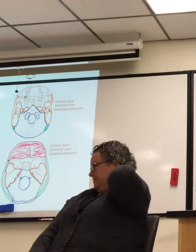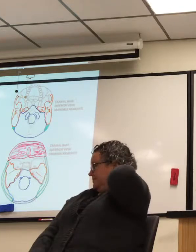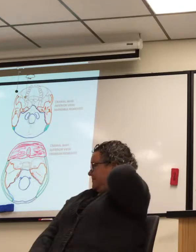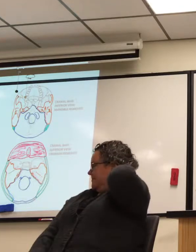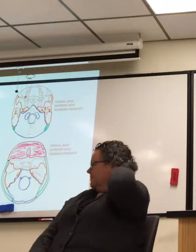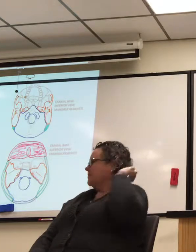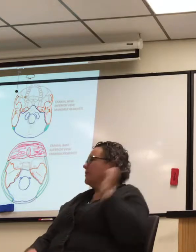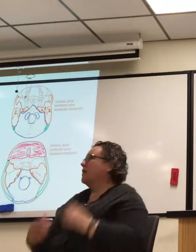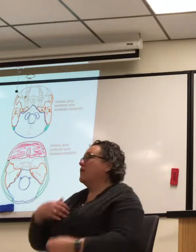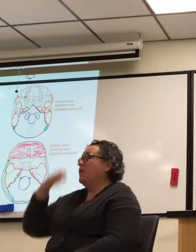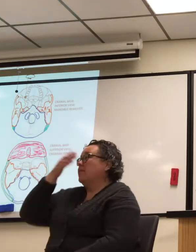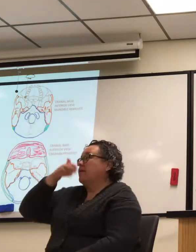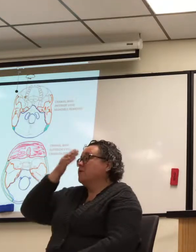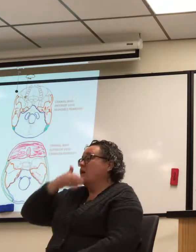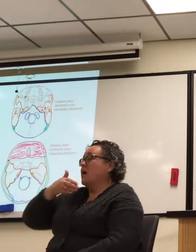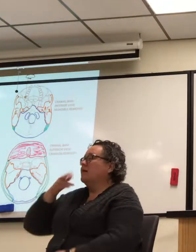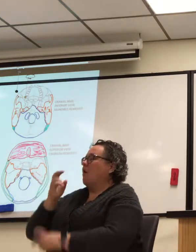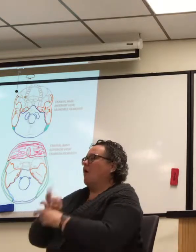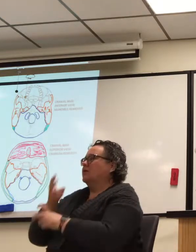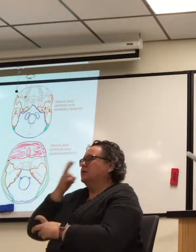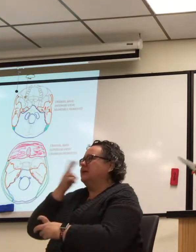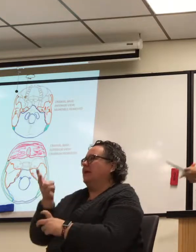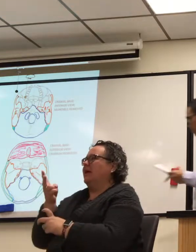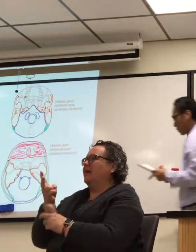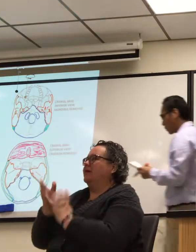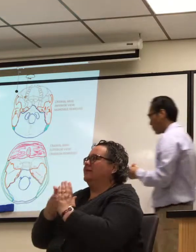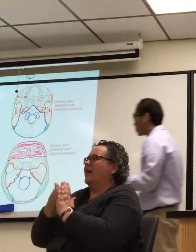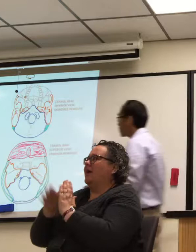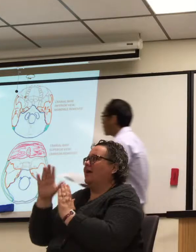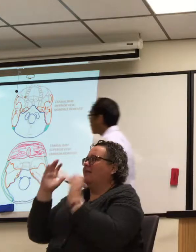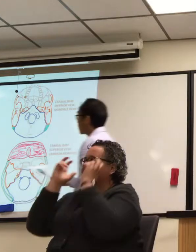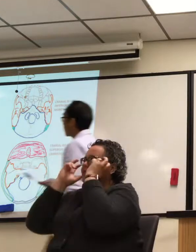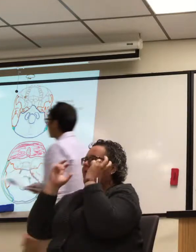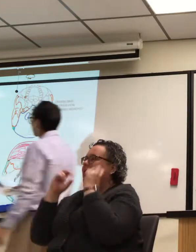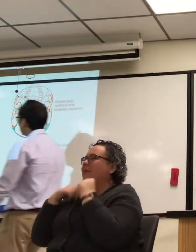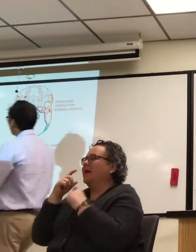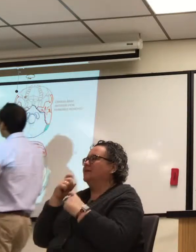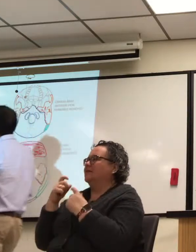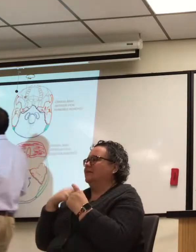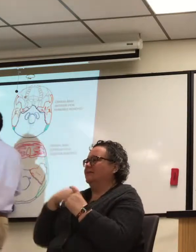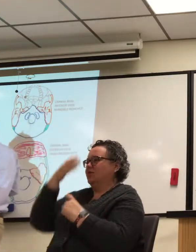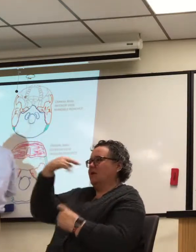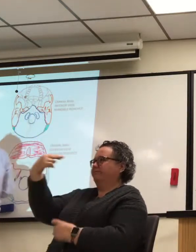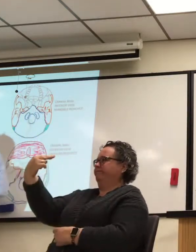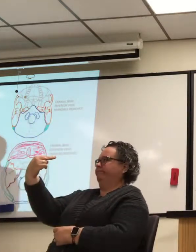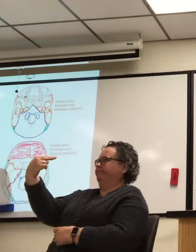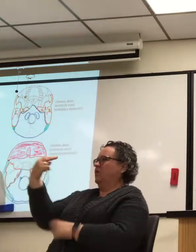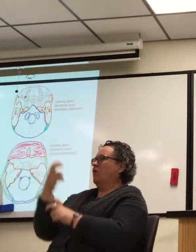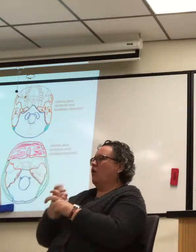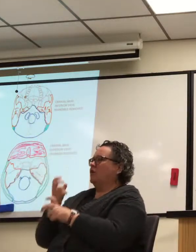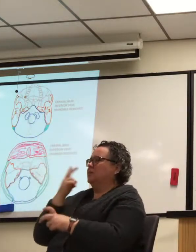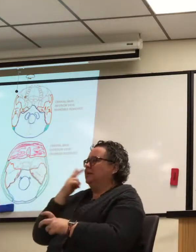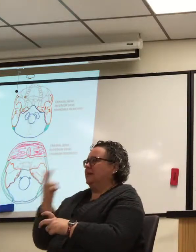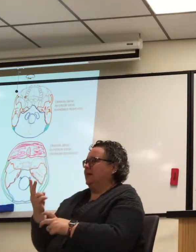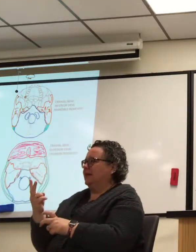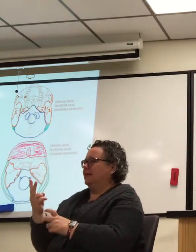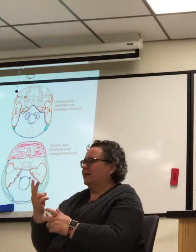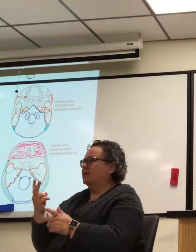From the front view, it's kind of hard to see the side of your skull, but you see it a little bit right here.